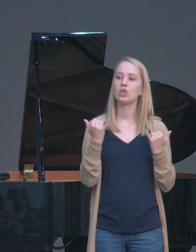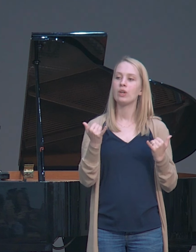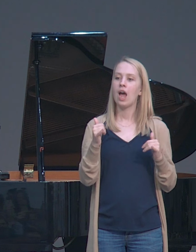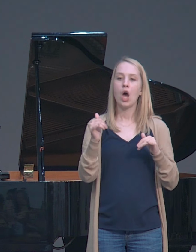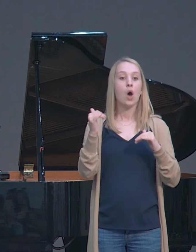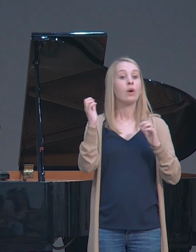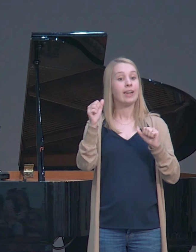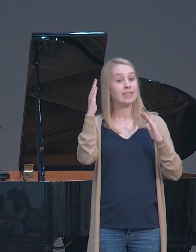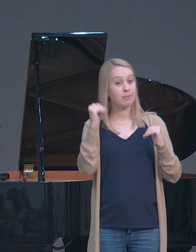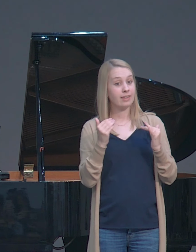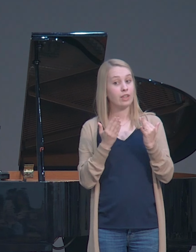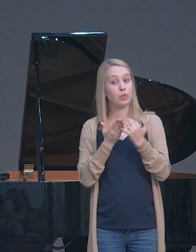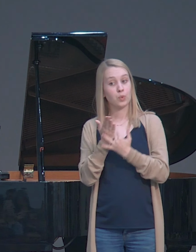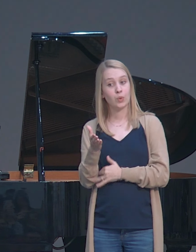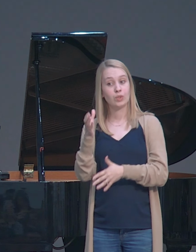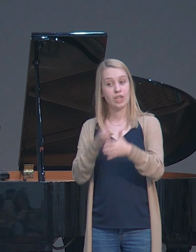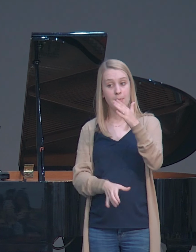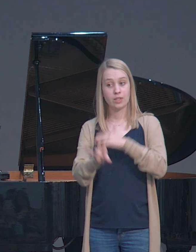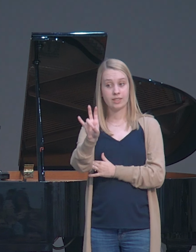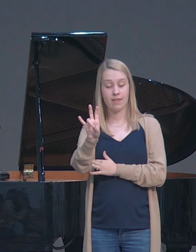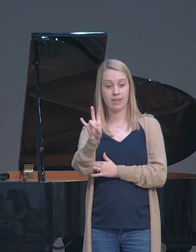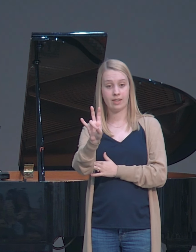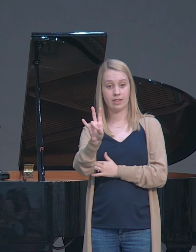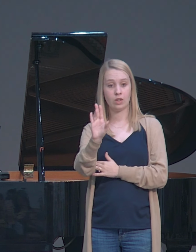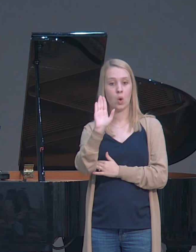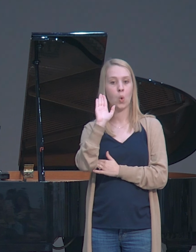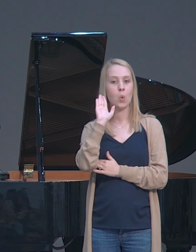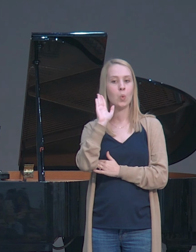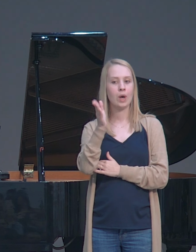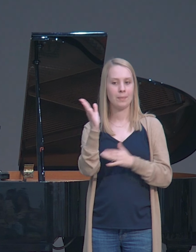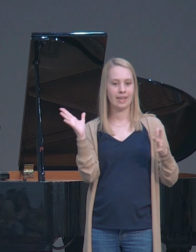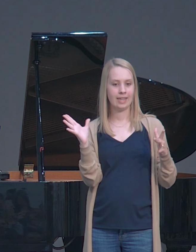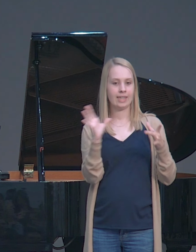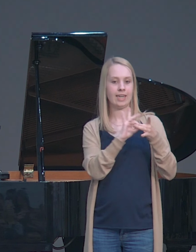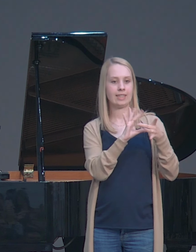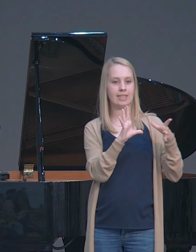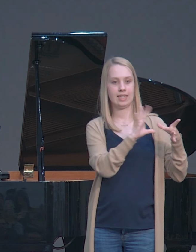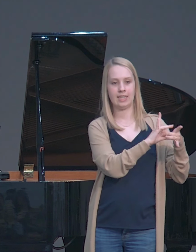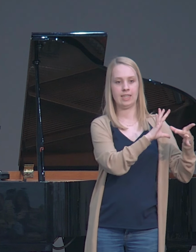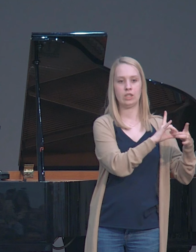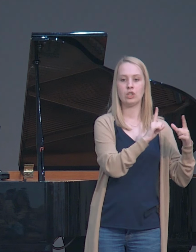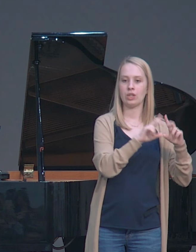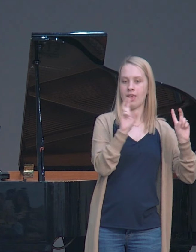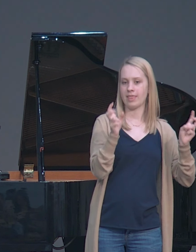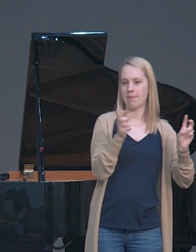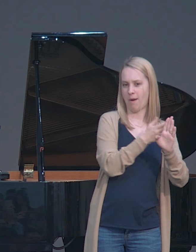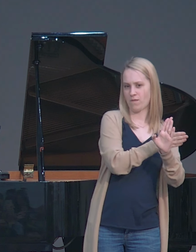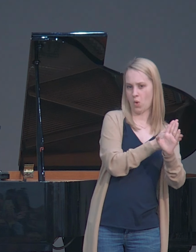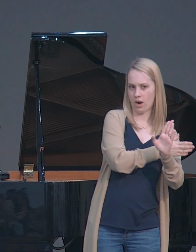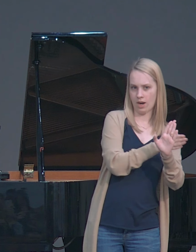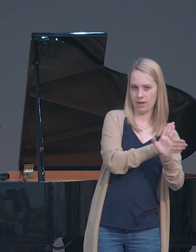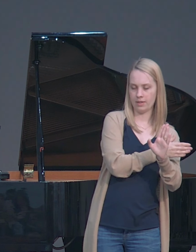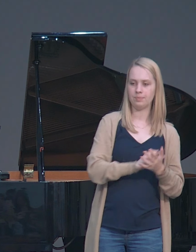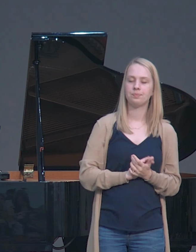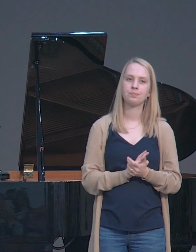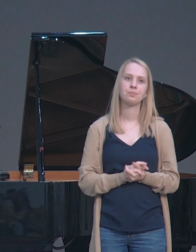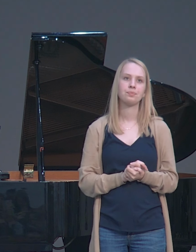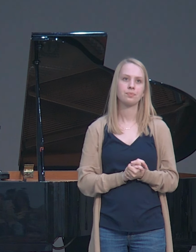throughout chapter 7, we'll be constantly connected to the themes that Jesus has been